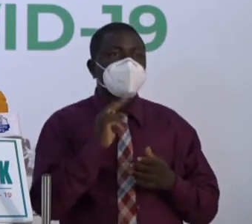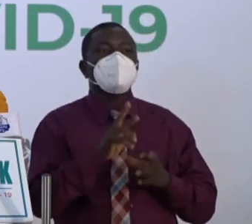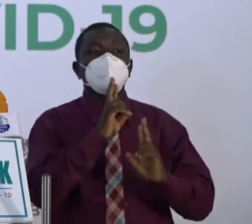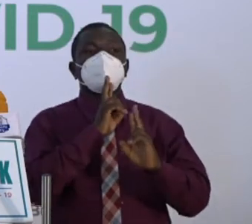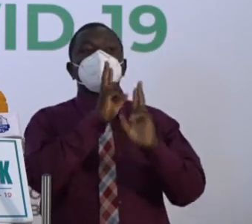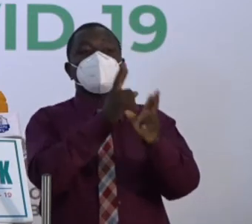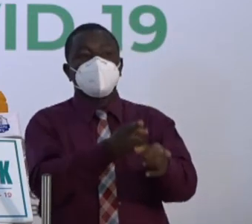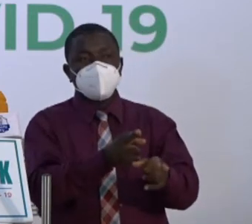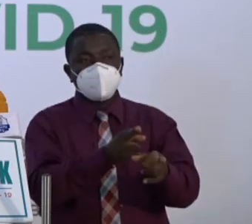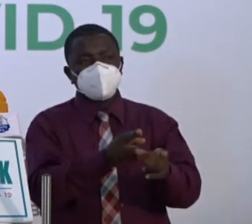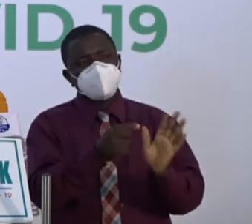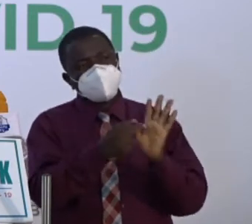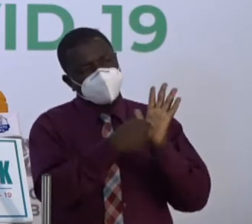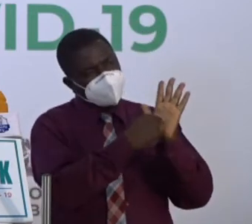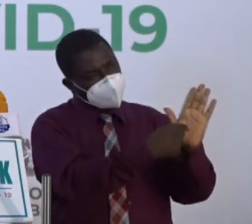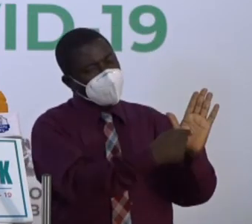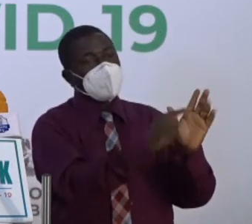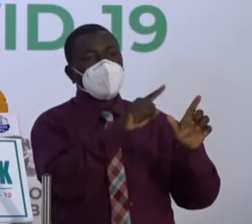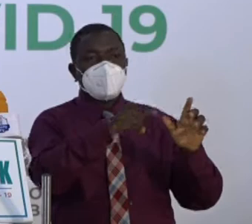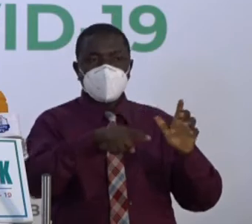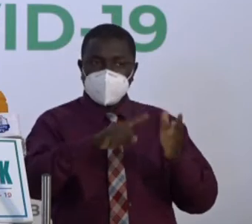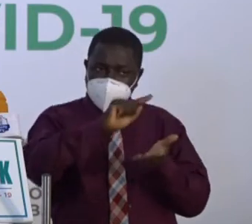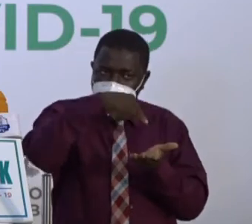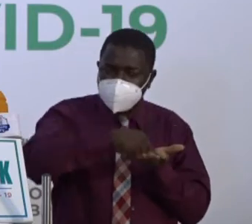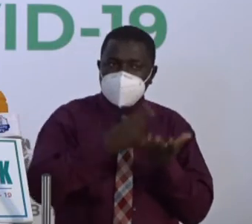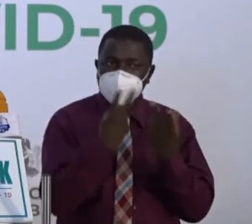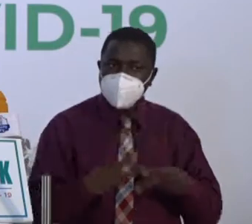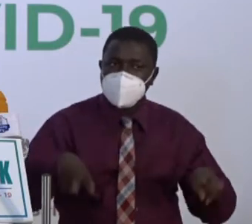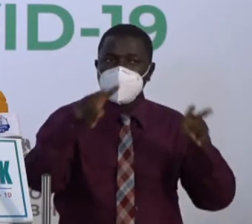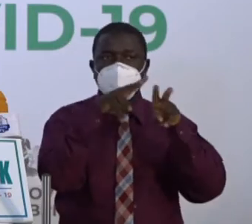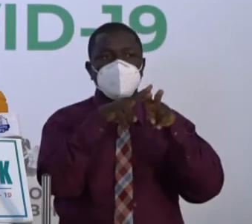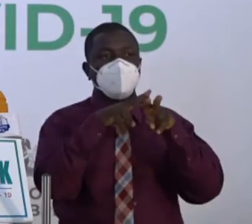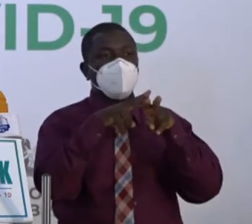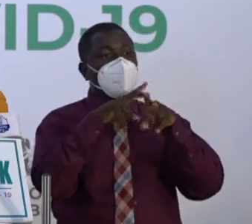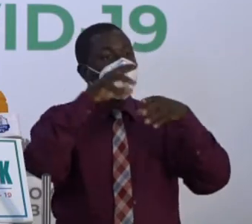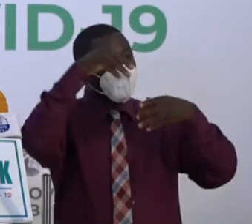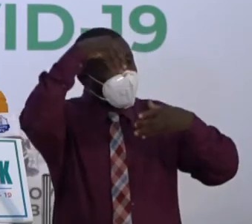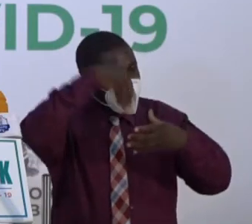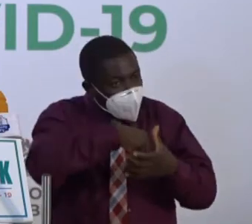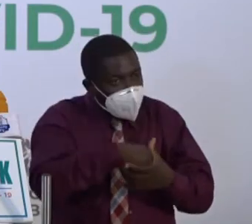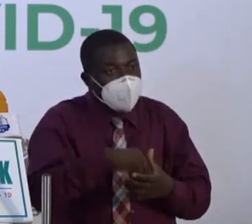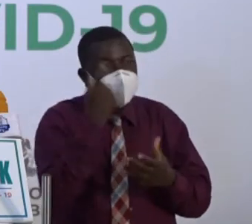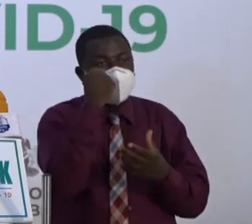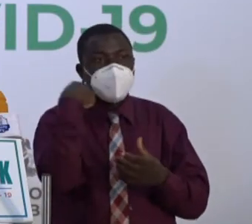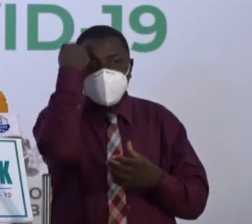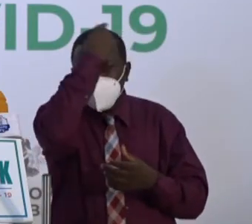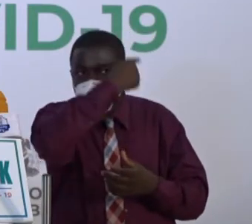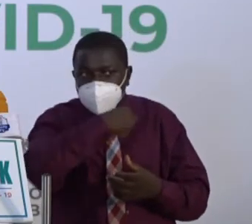response reflects these values, especially in the face of all the